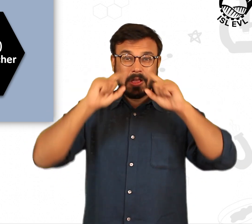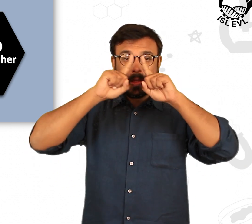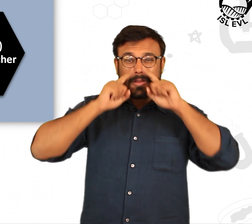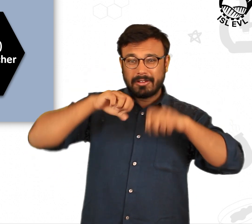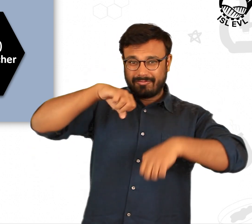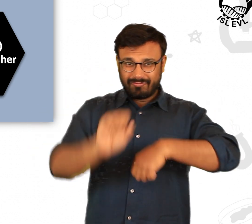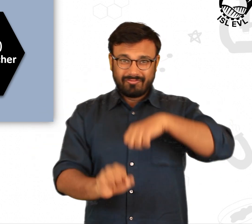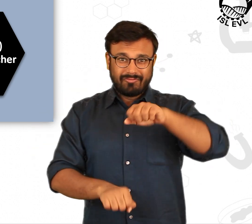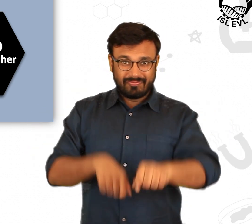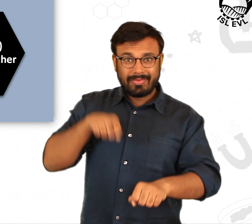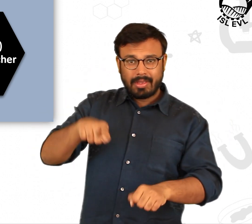First,